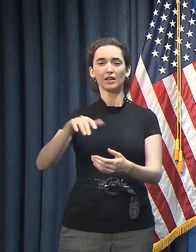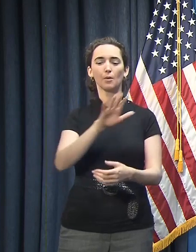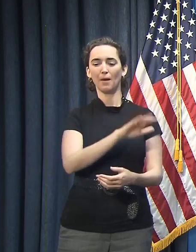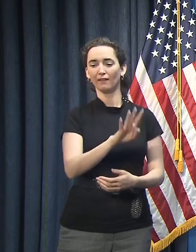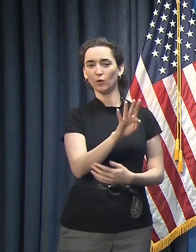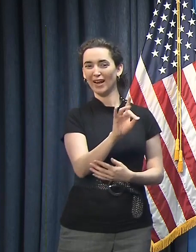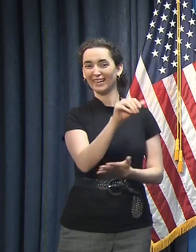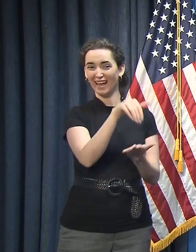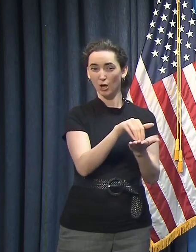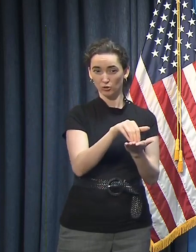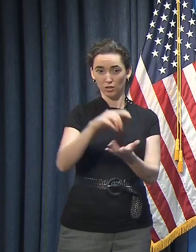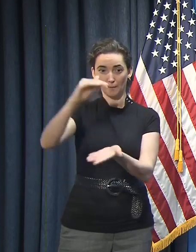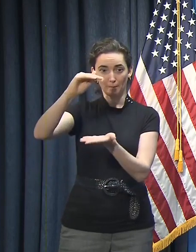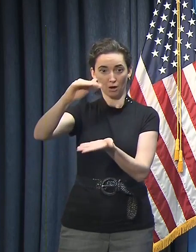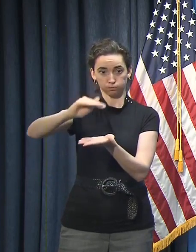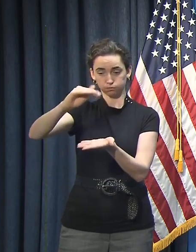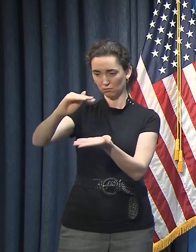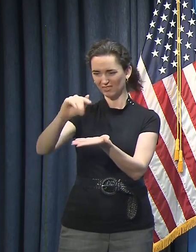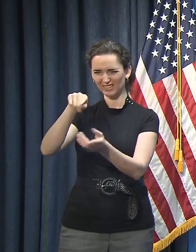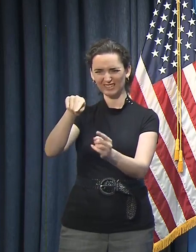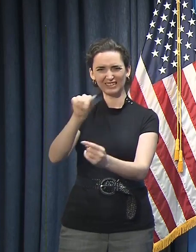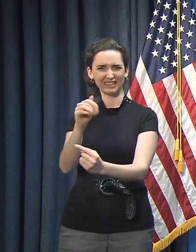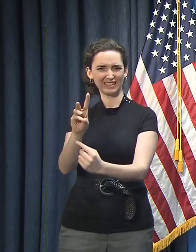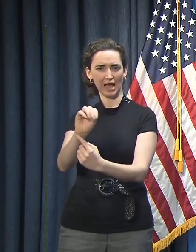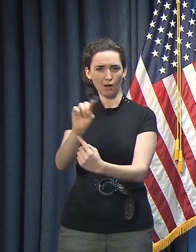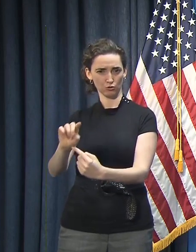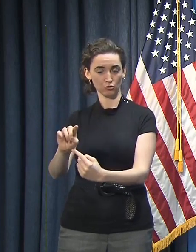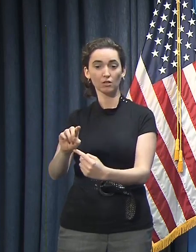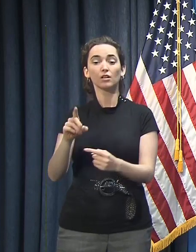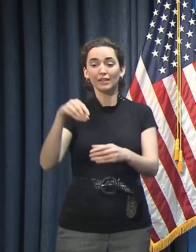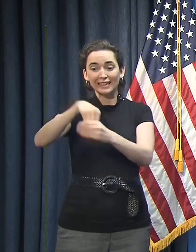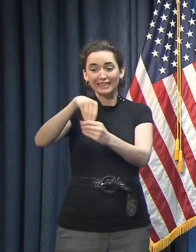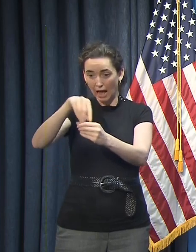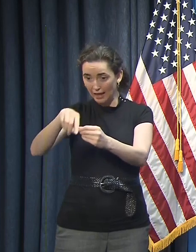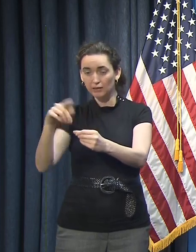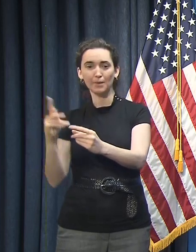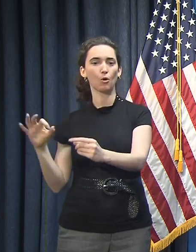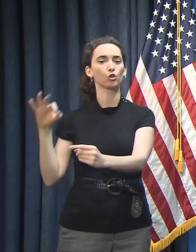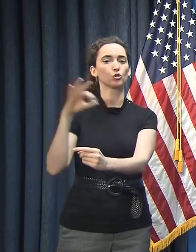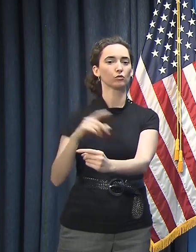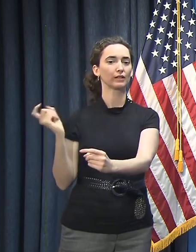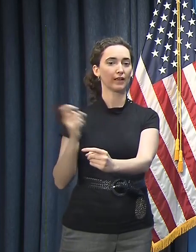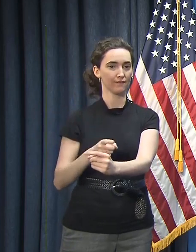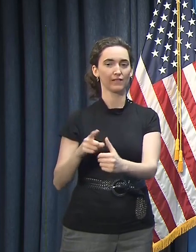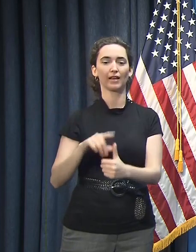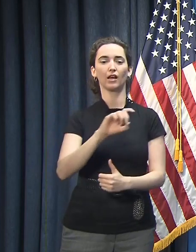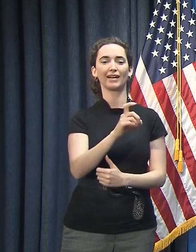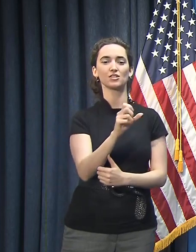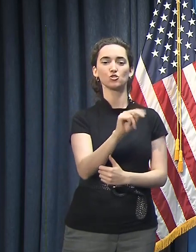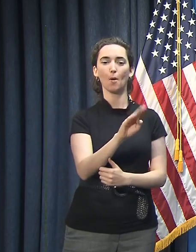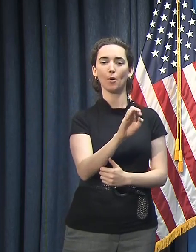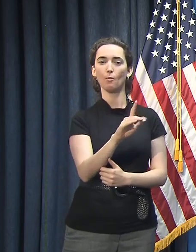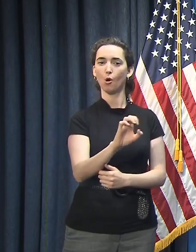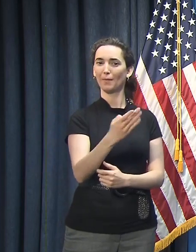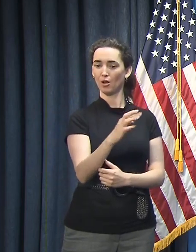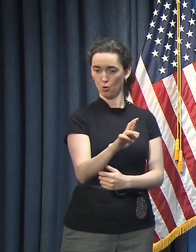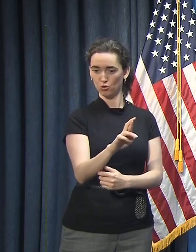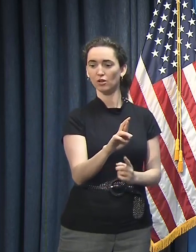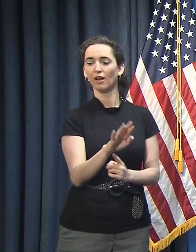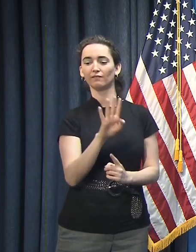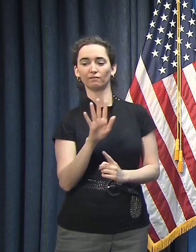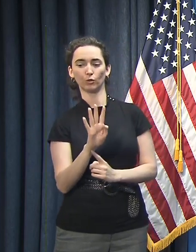raw materials were donated. ExxonMobil, for example, here in Baton Rouge, donated 4,600 gallons of isopropyl